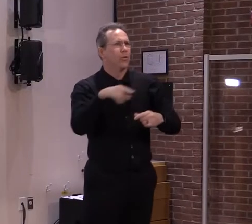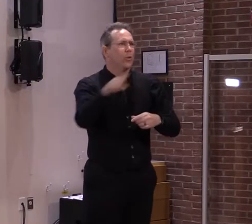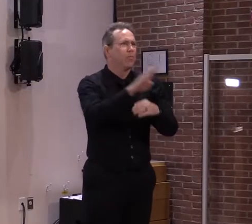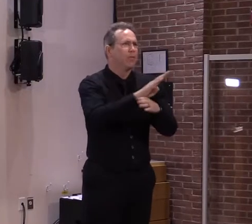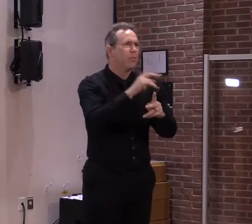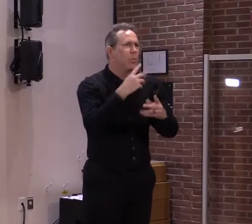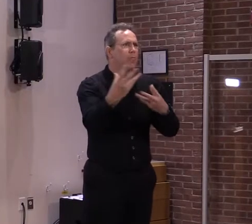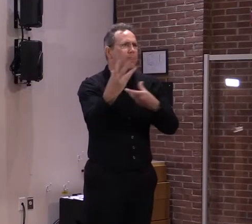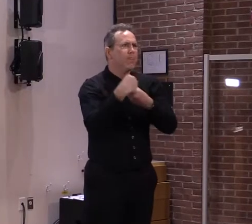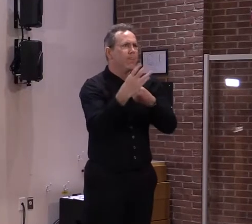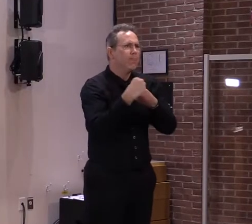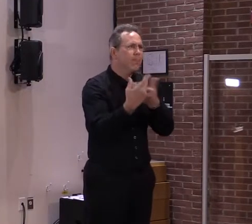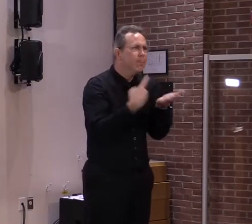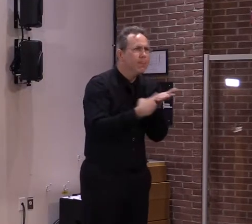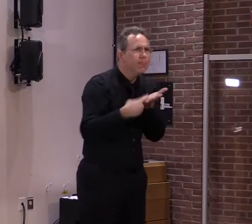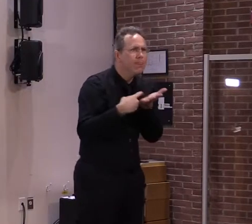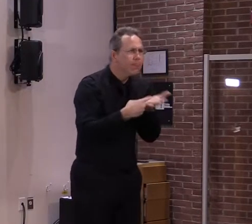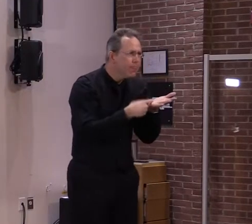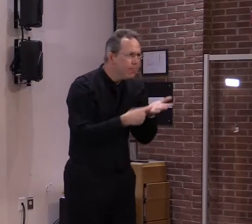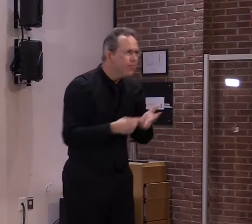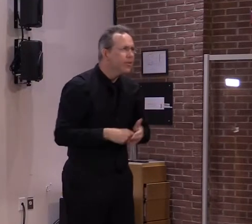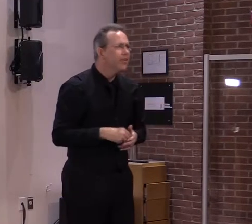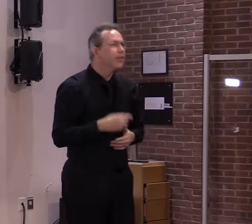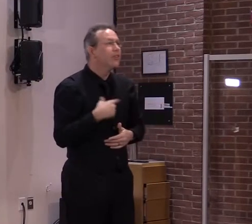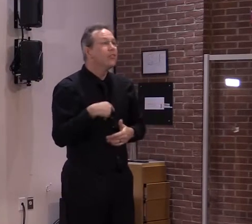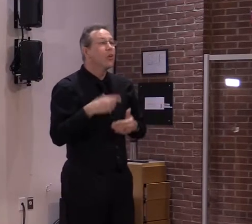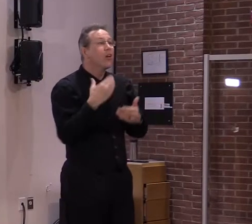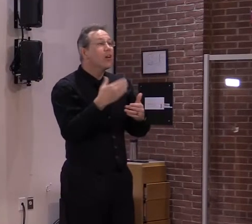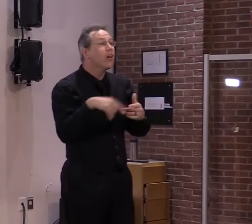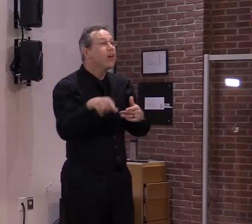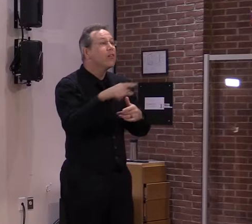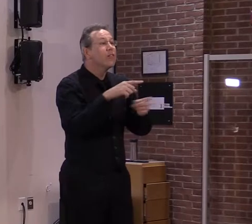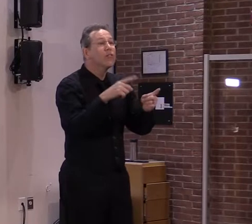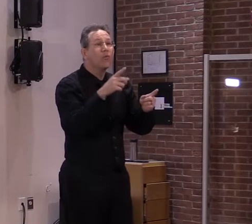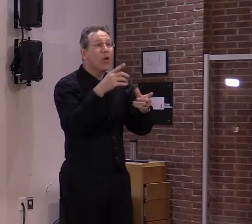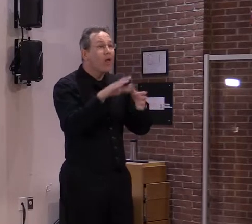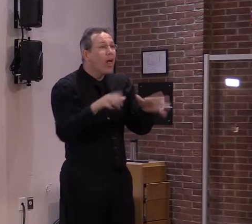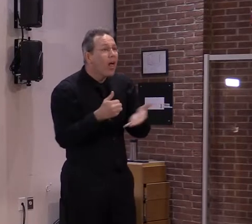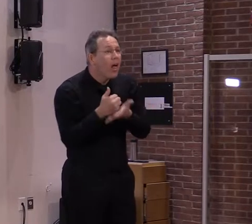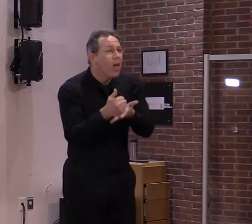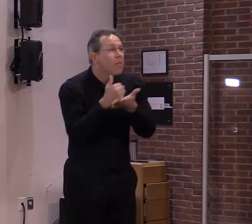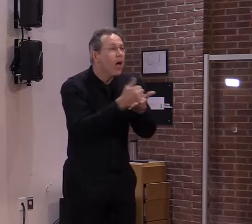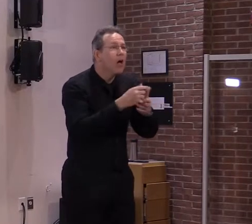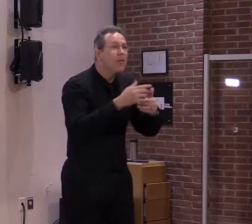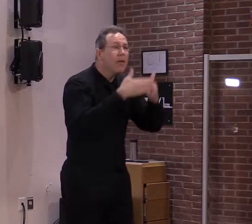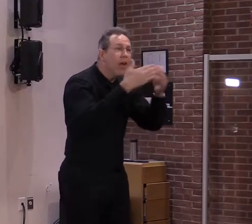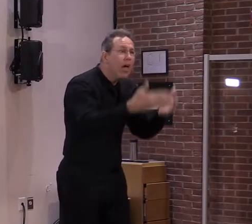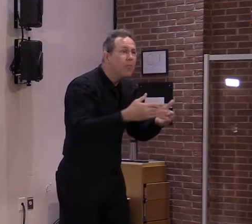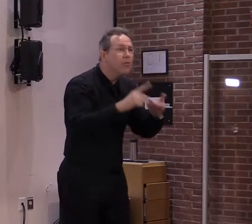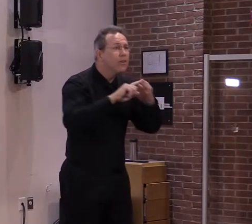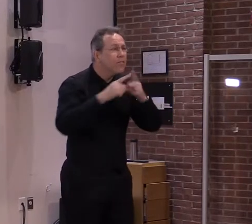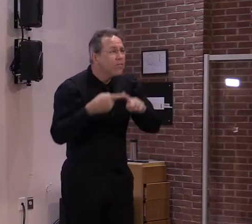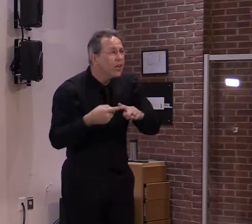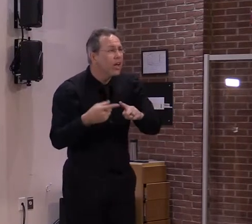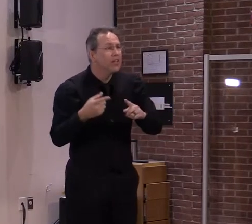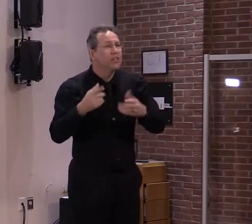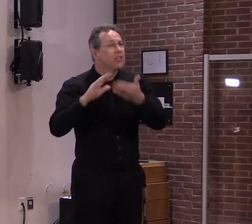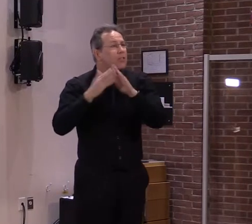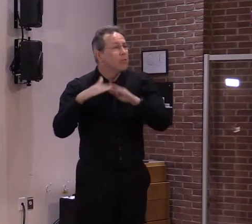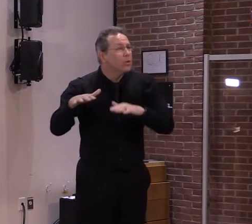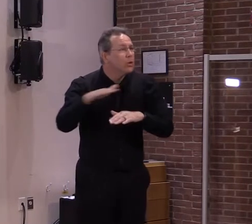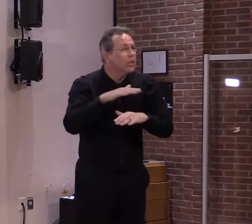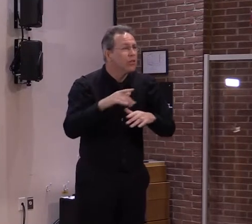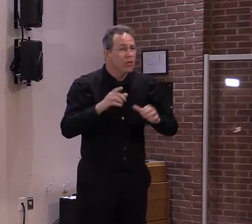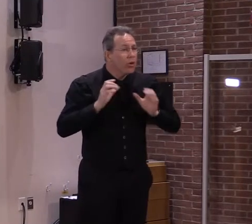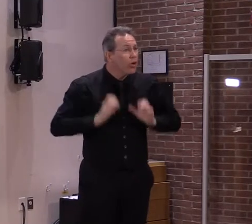your neighbors, your employees, your customers, your community, in keeping them safe and healthy.